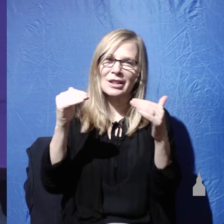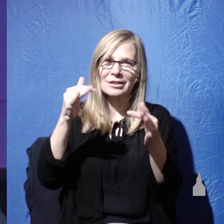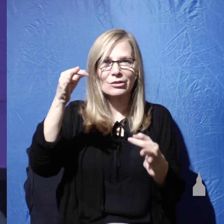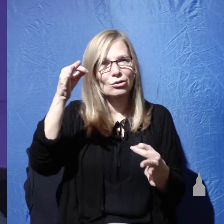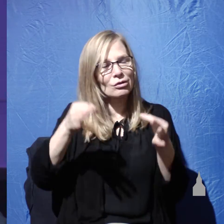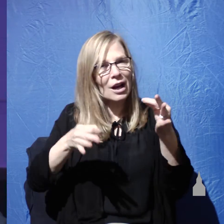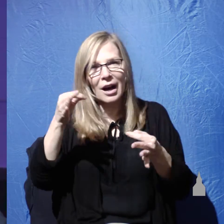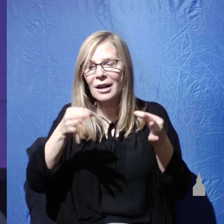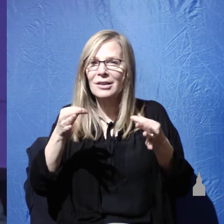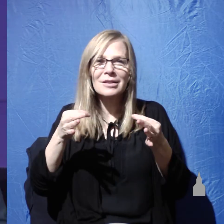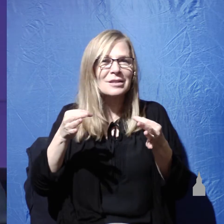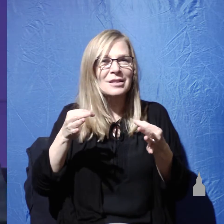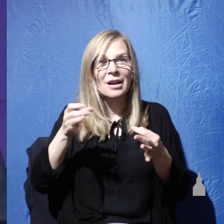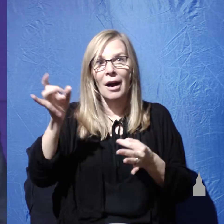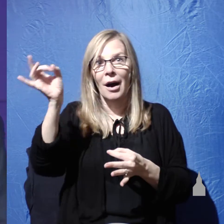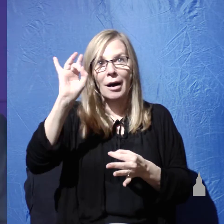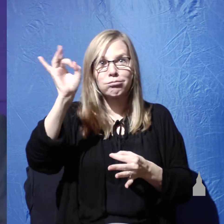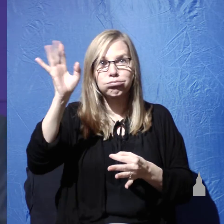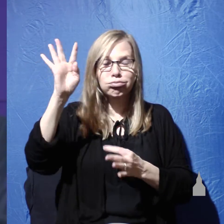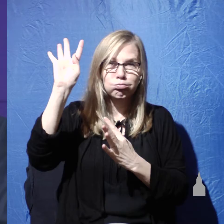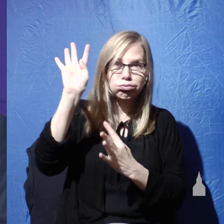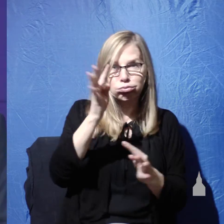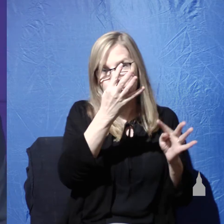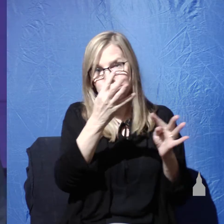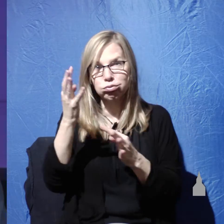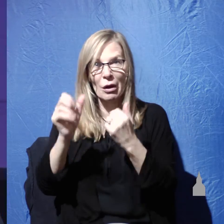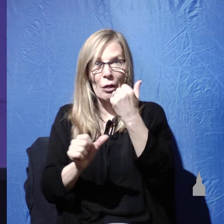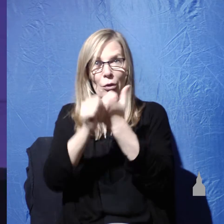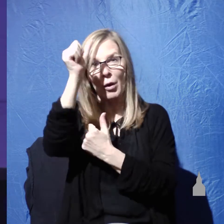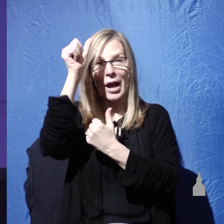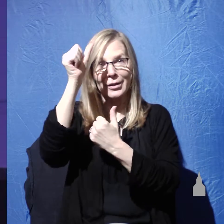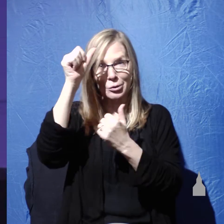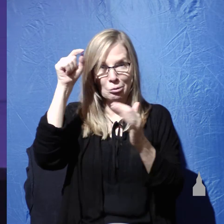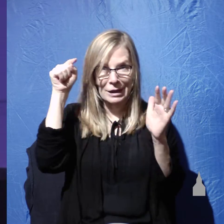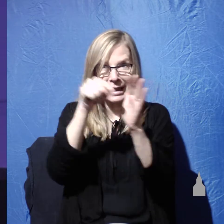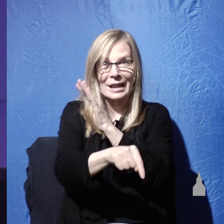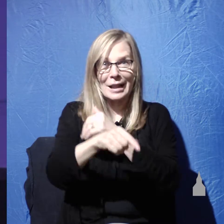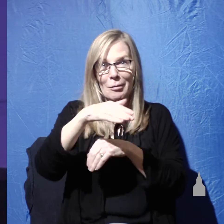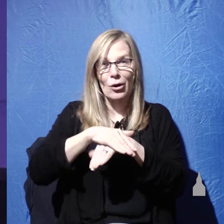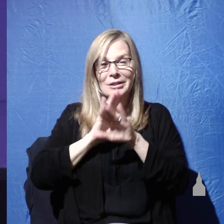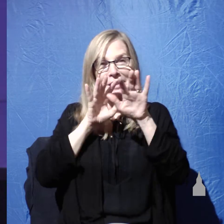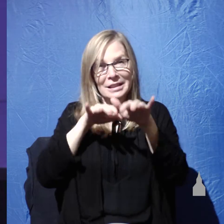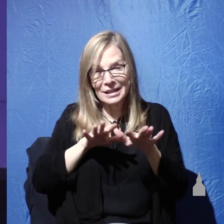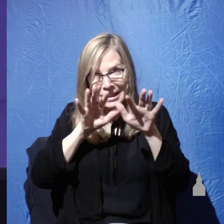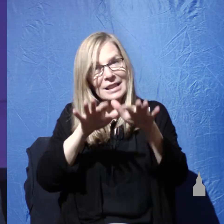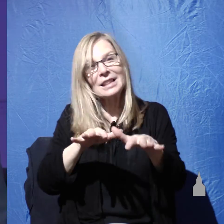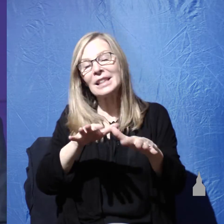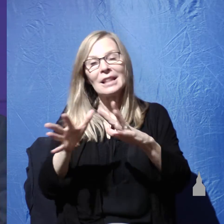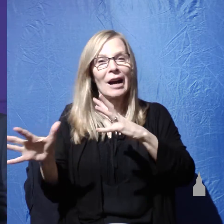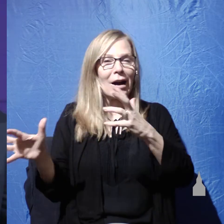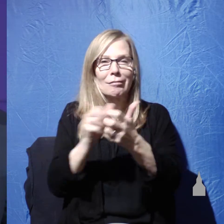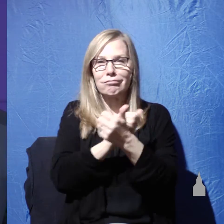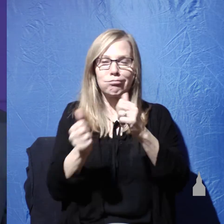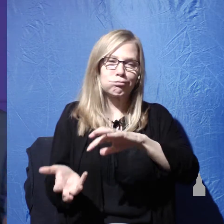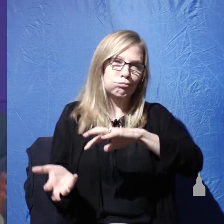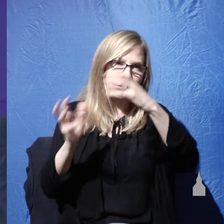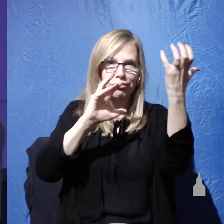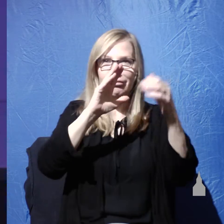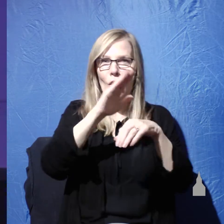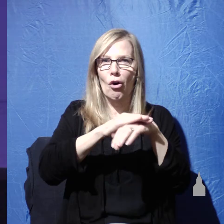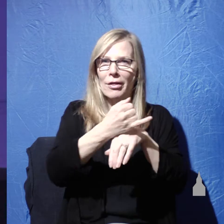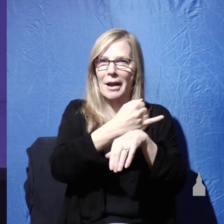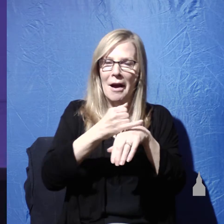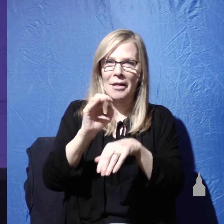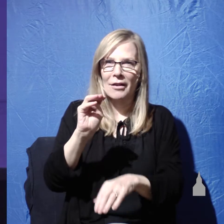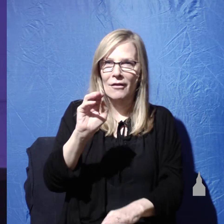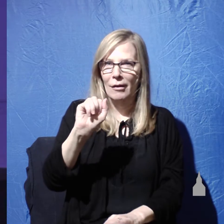trials, a severe storm that threatened to end his life on the Mediterranean Sea, being shipwrecked on the islands of Malta, and then the